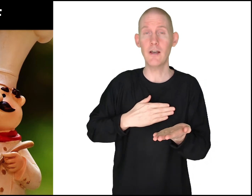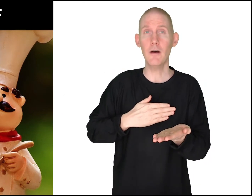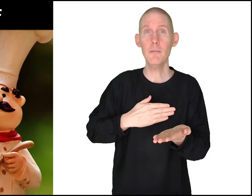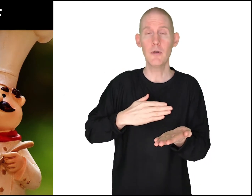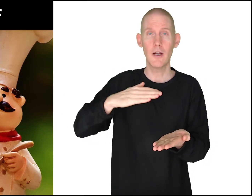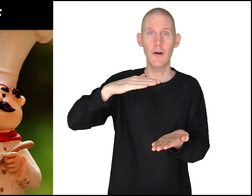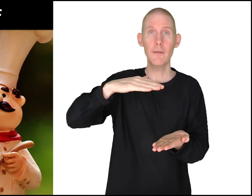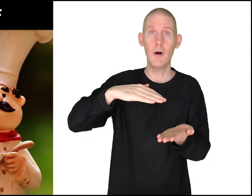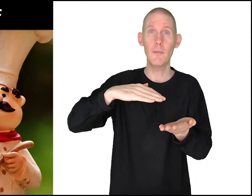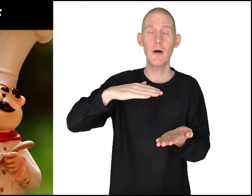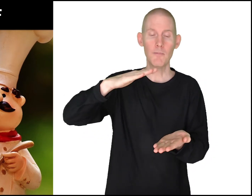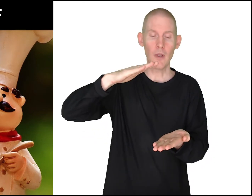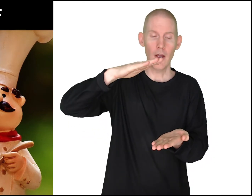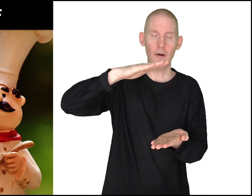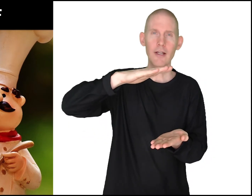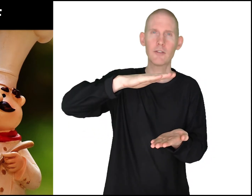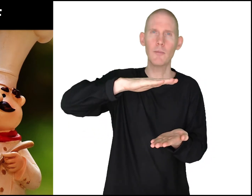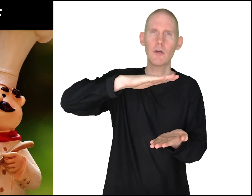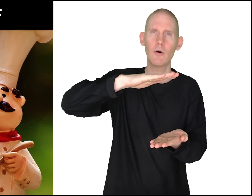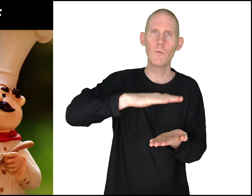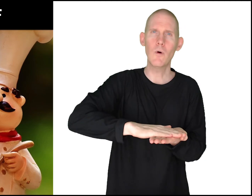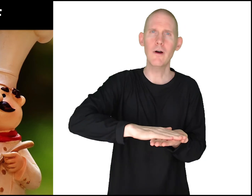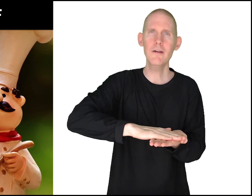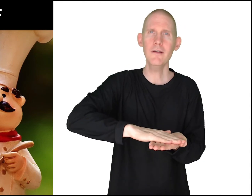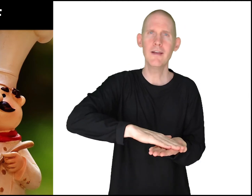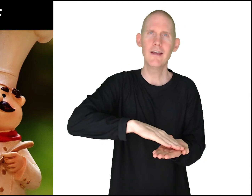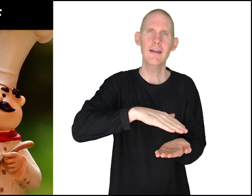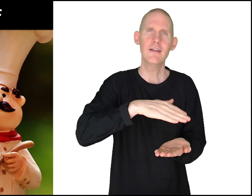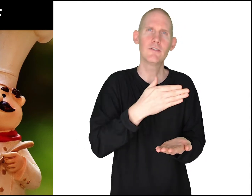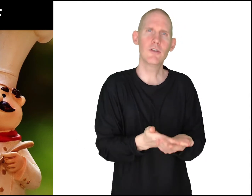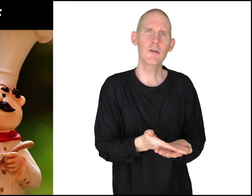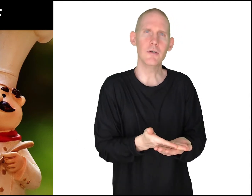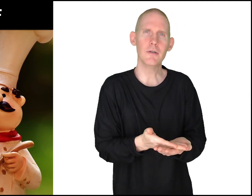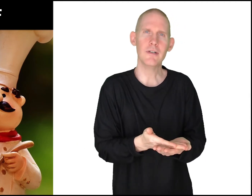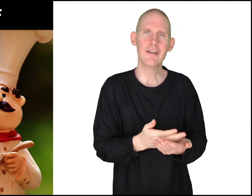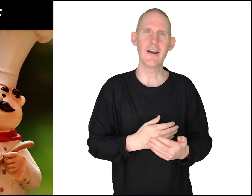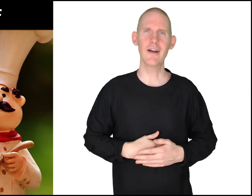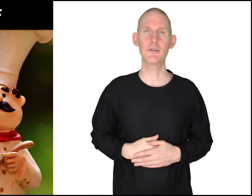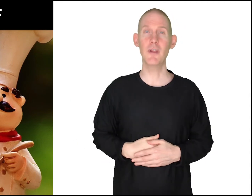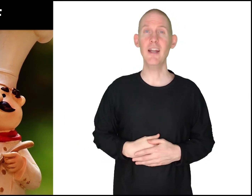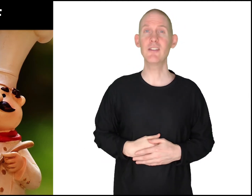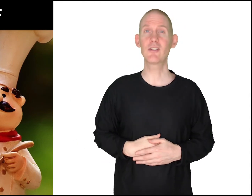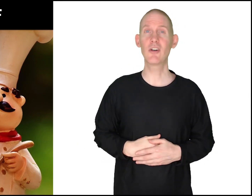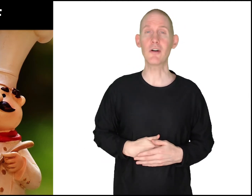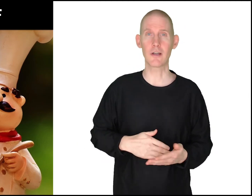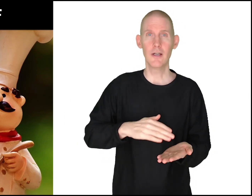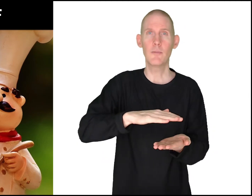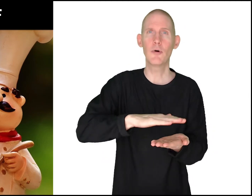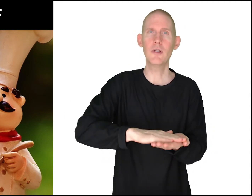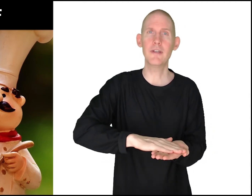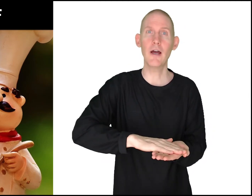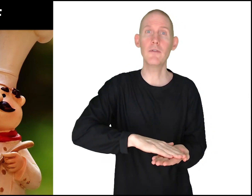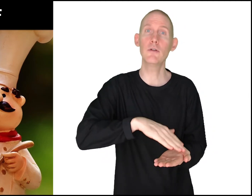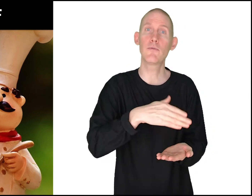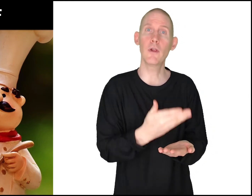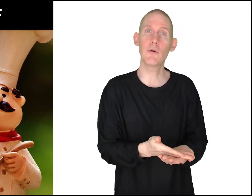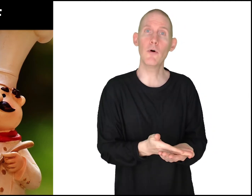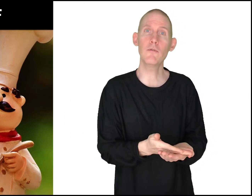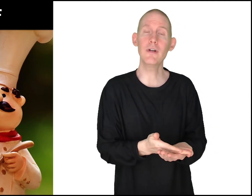up, all right? Palm up. All right, so I'm gonna go 1, 2. All right, so that is cook. You put it down, then you flip it over, and